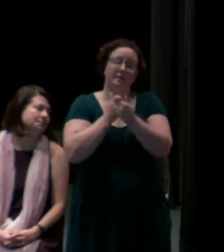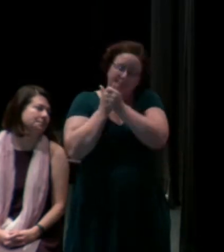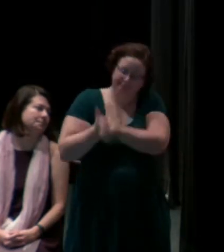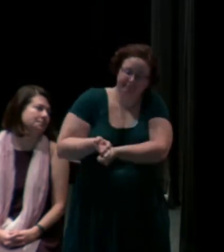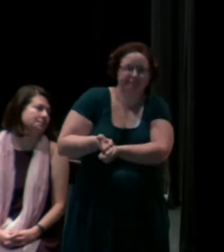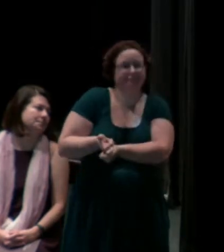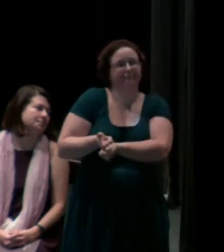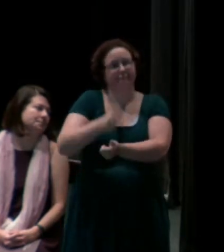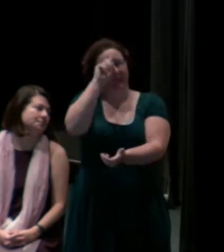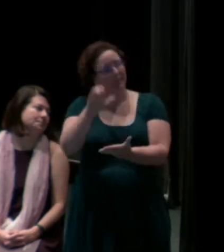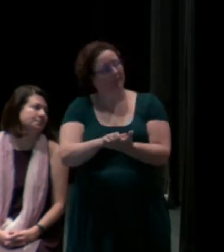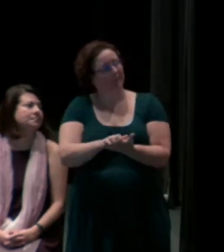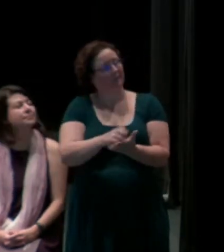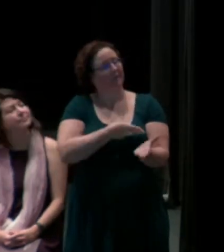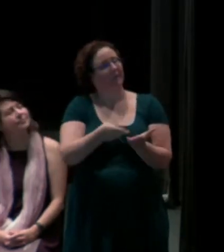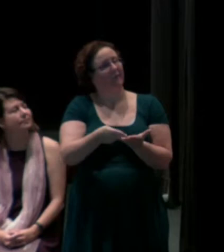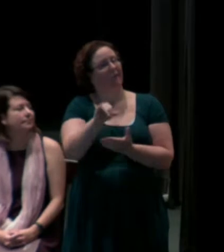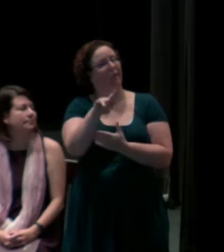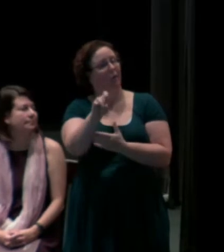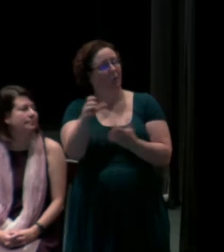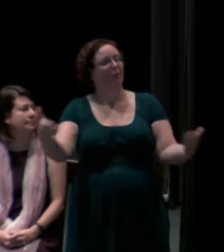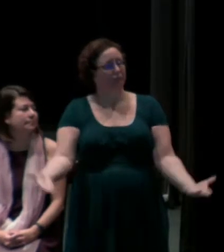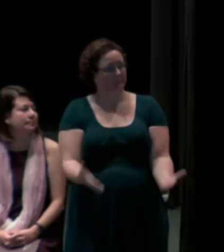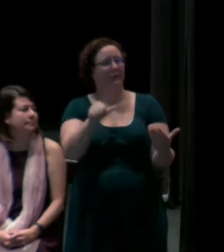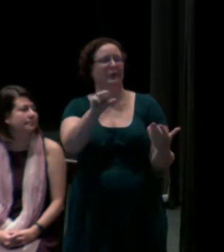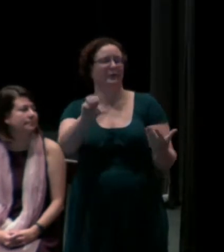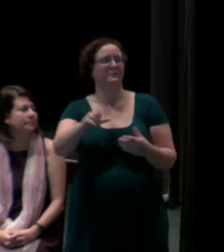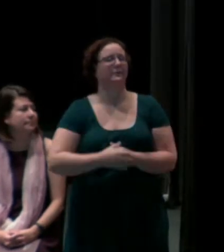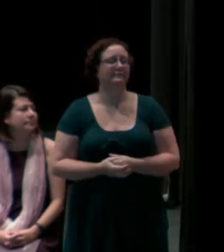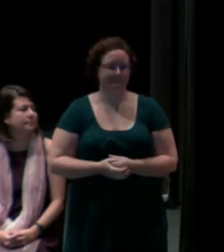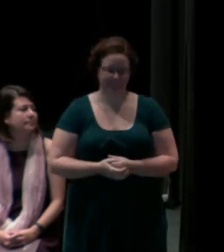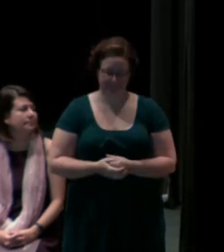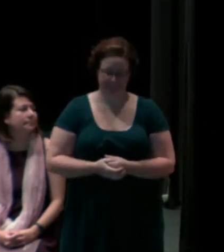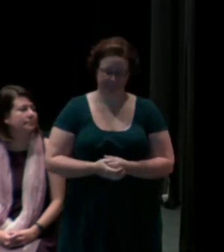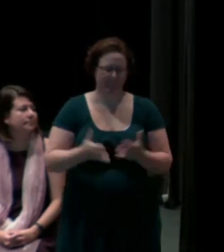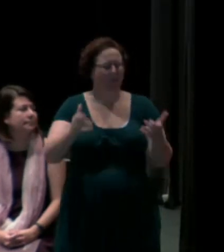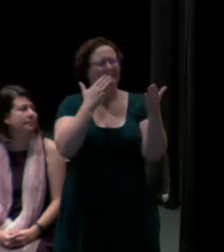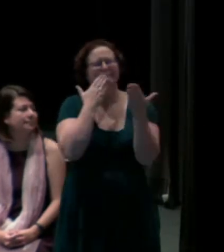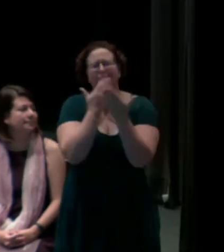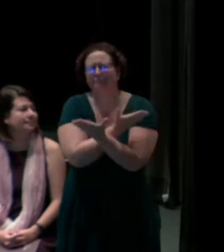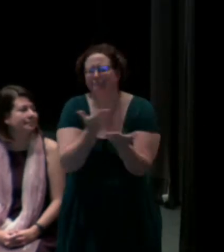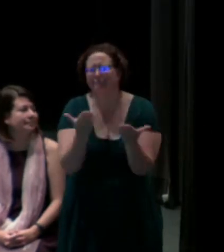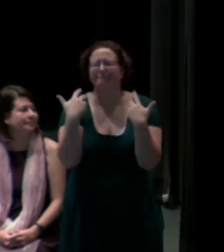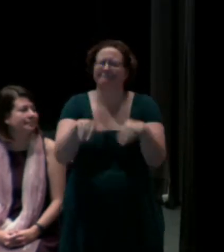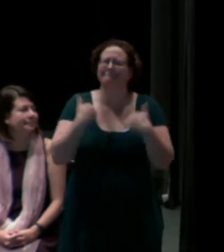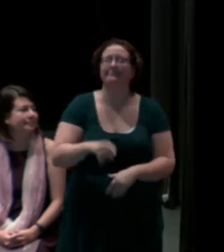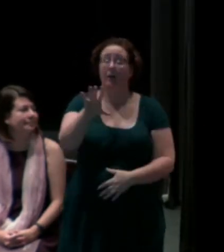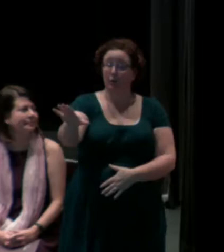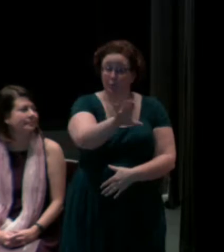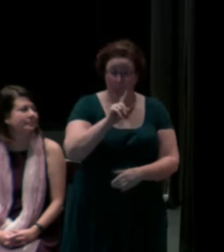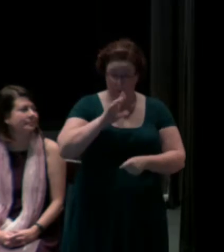adherence and our belief in the honor code here at Agnes Scott. I want to thank you so much for your